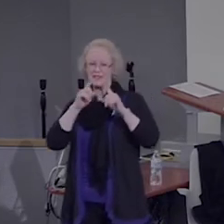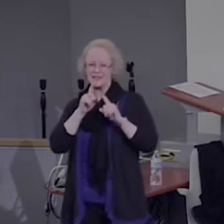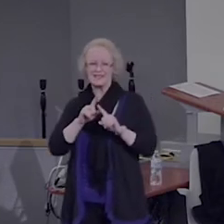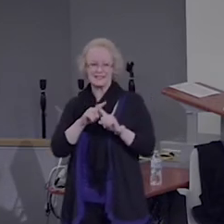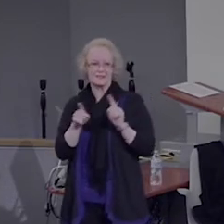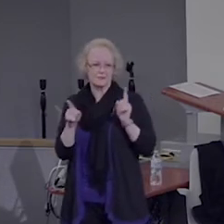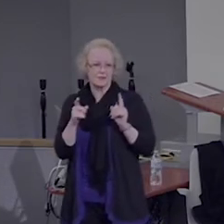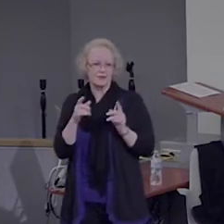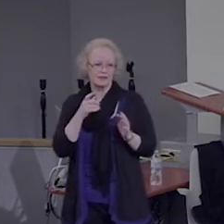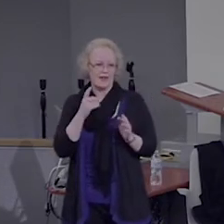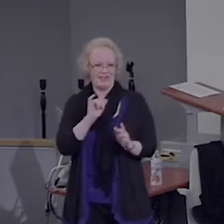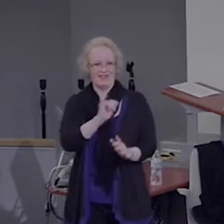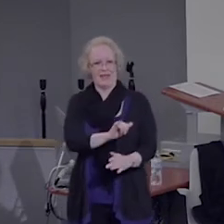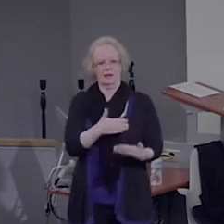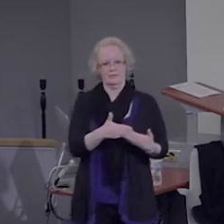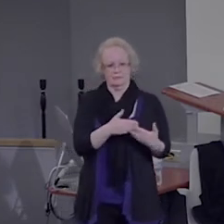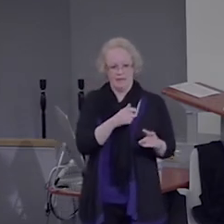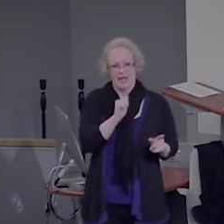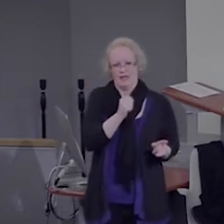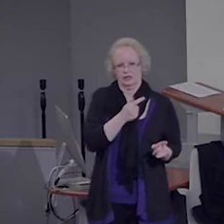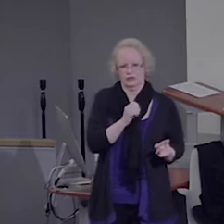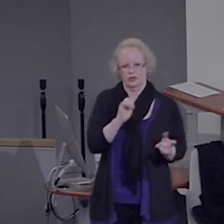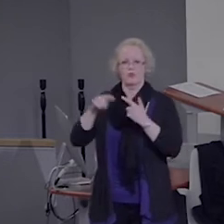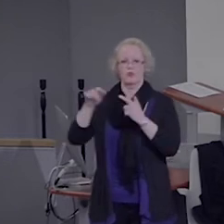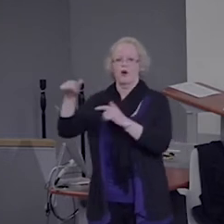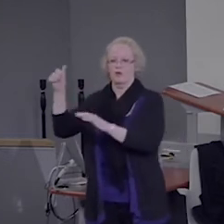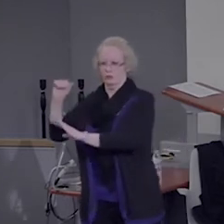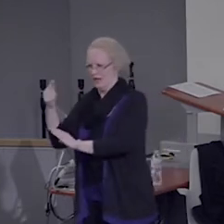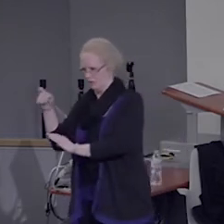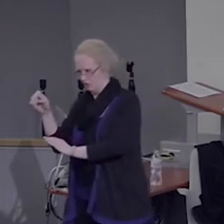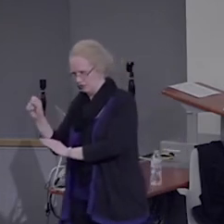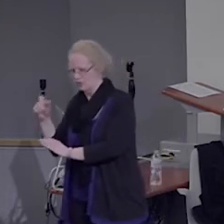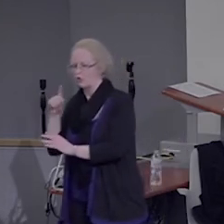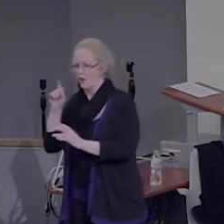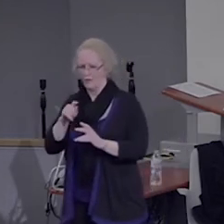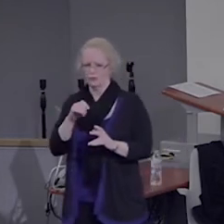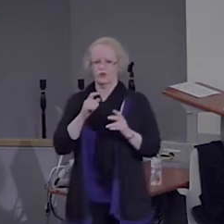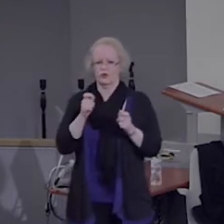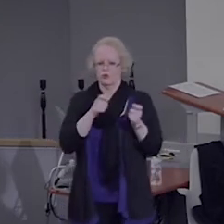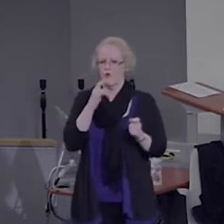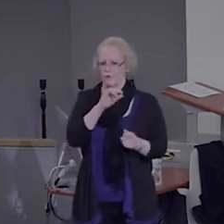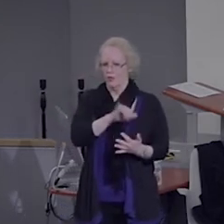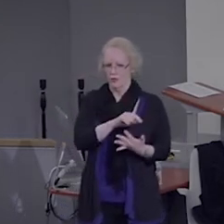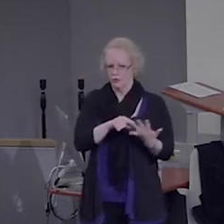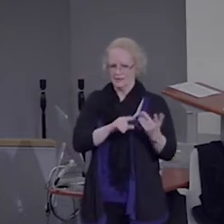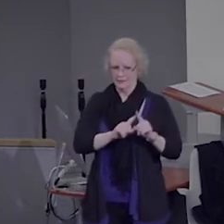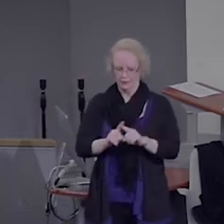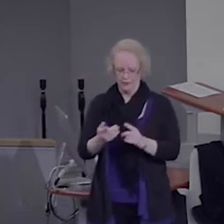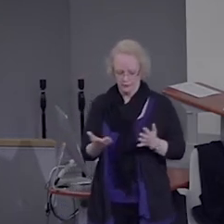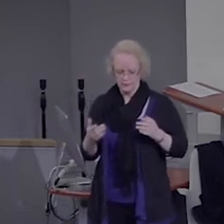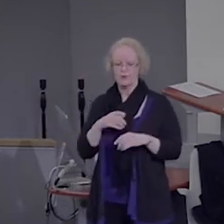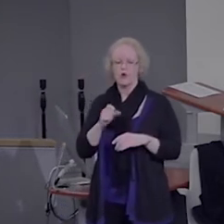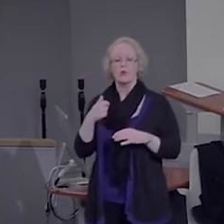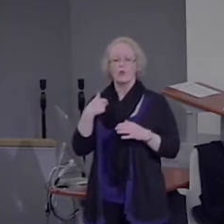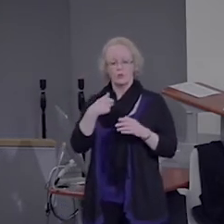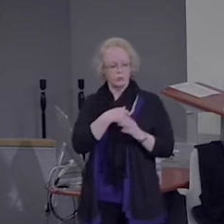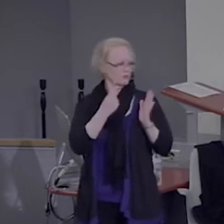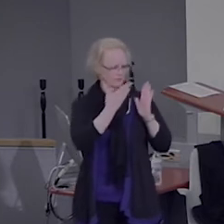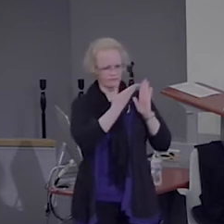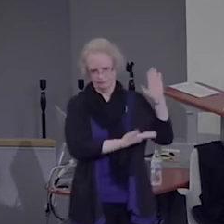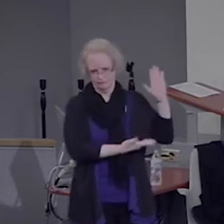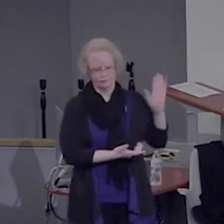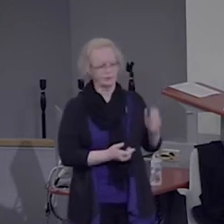you really need to control for this so we model the two dipole source solution for each individual and then you can be